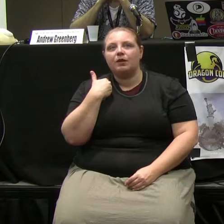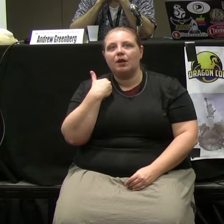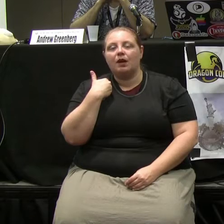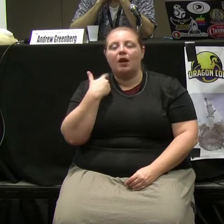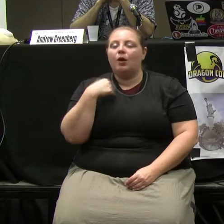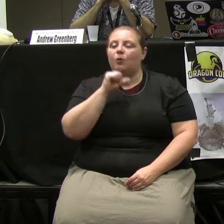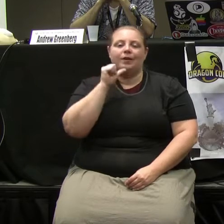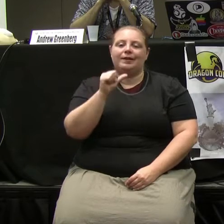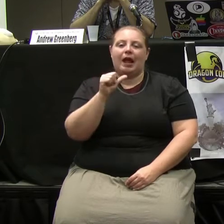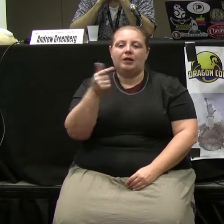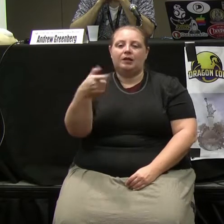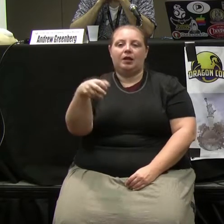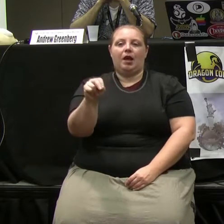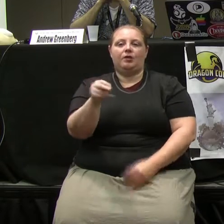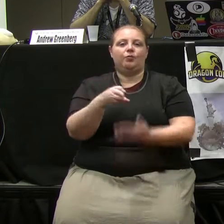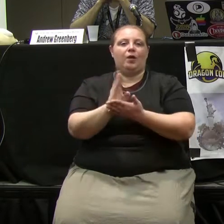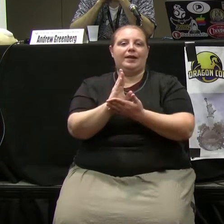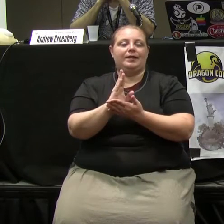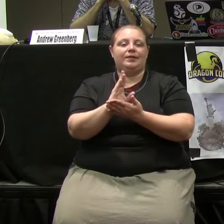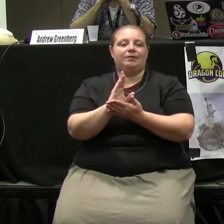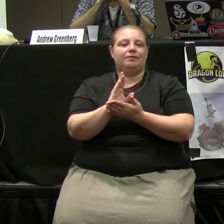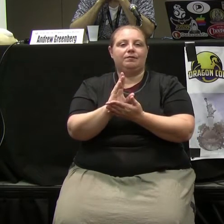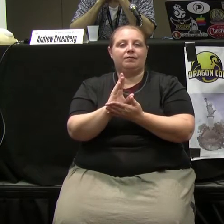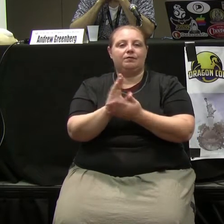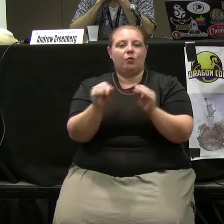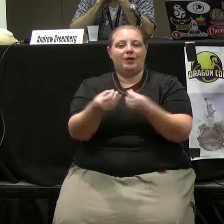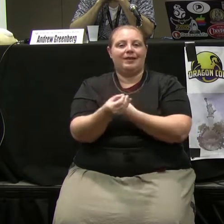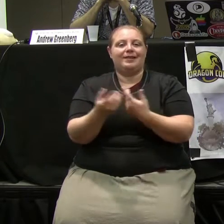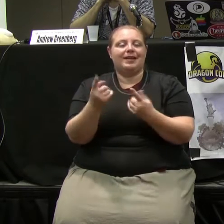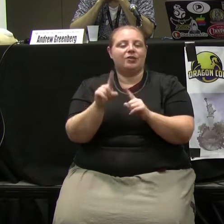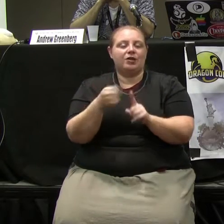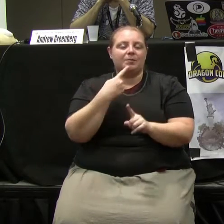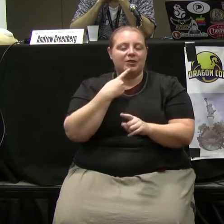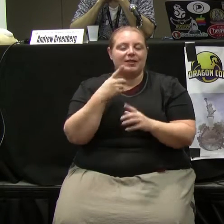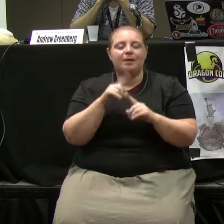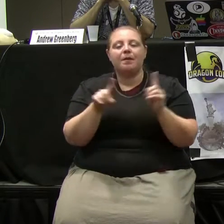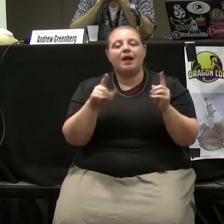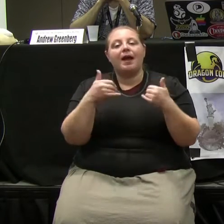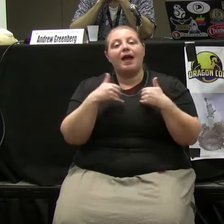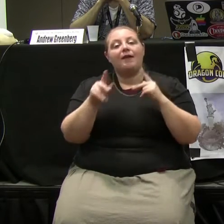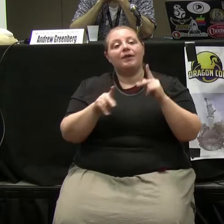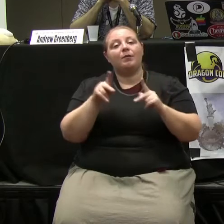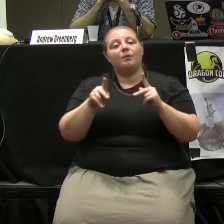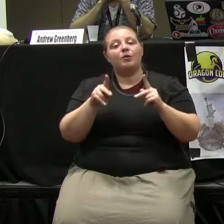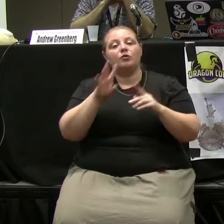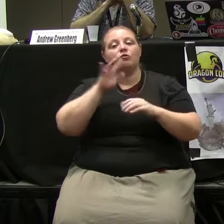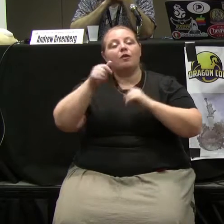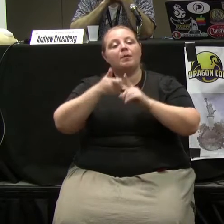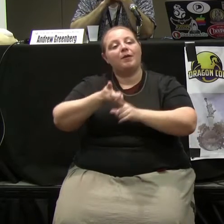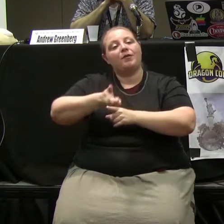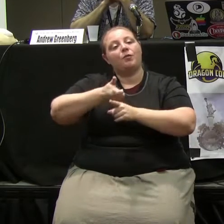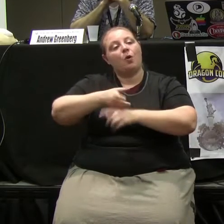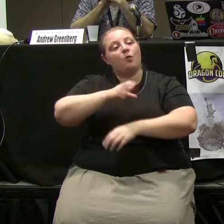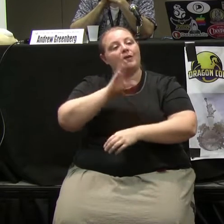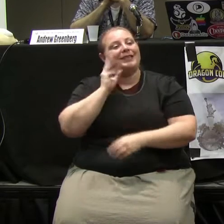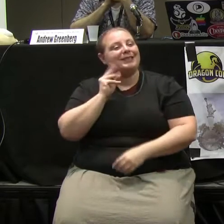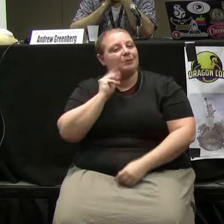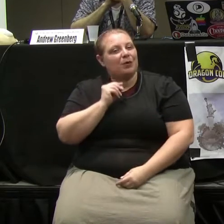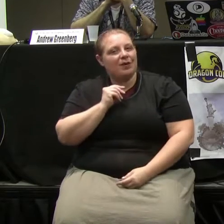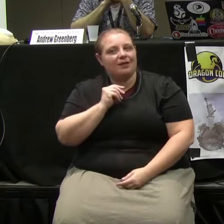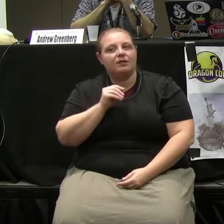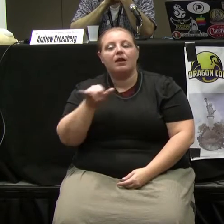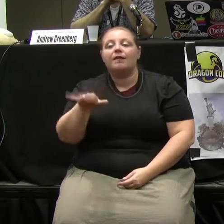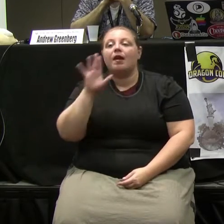we're not a gun rights organization, so I'm just kind of like out here. But I mean, having people talk about their own experiences are going to resonate in a way